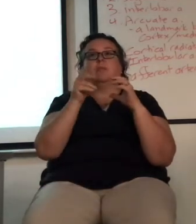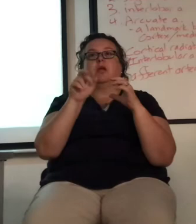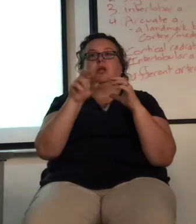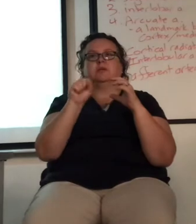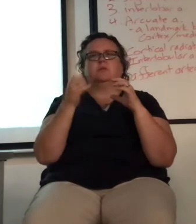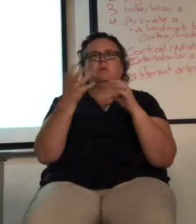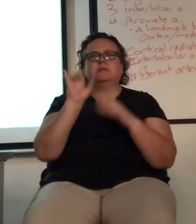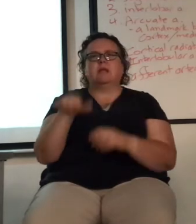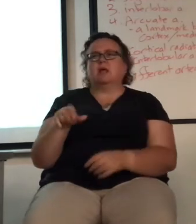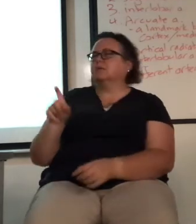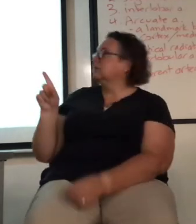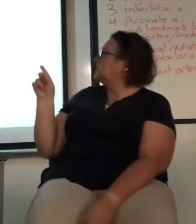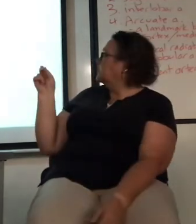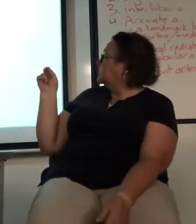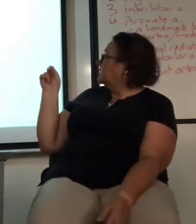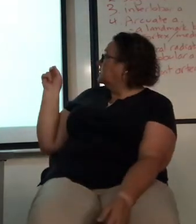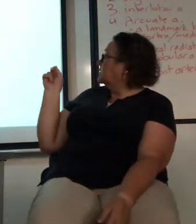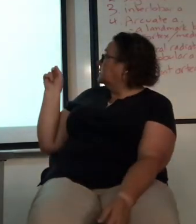is?